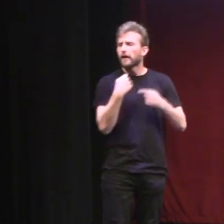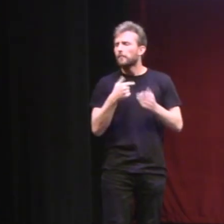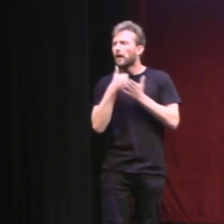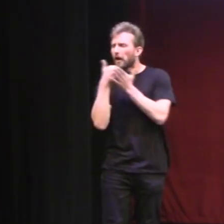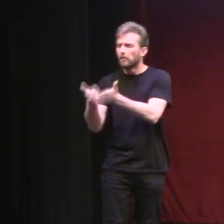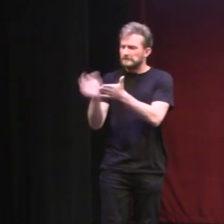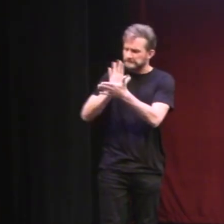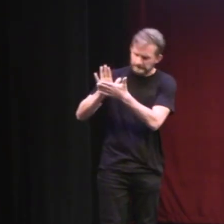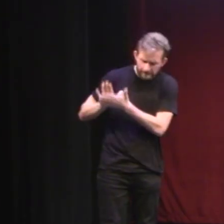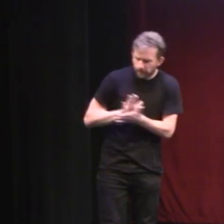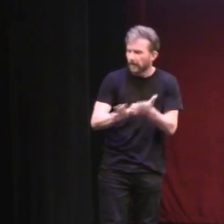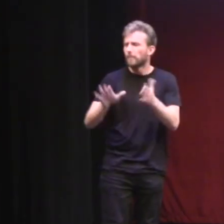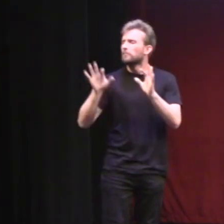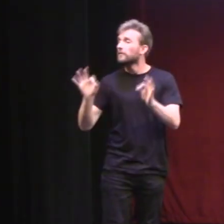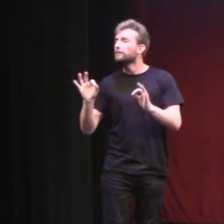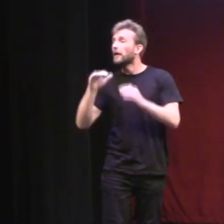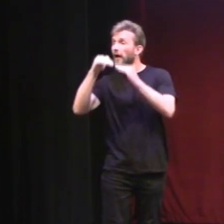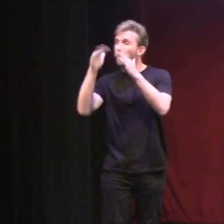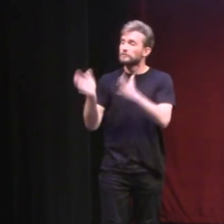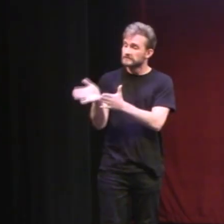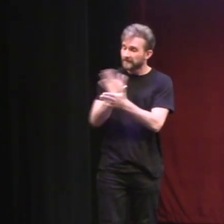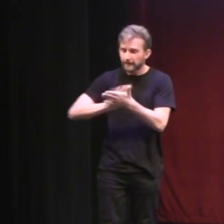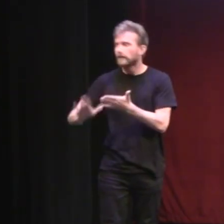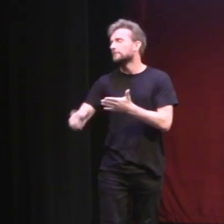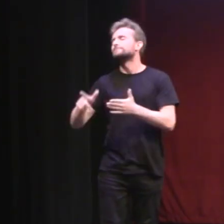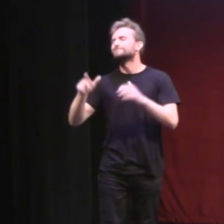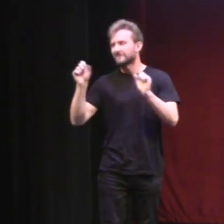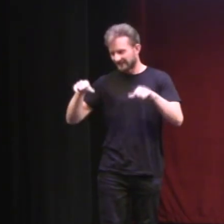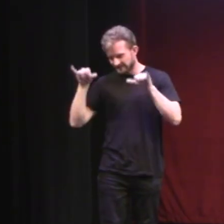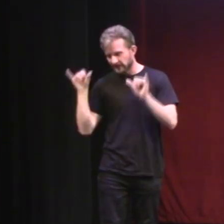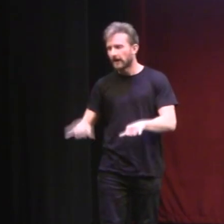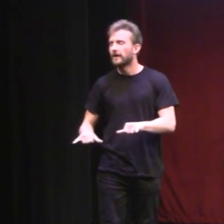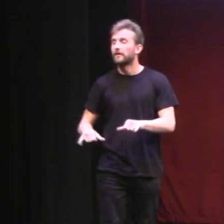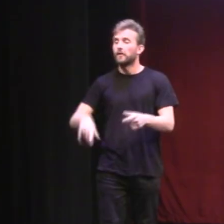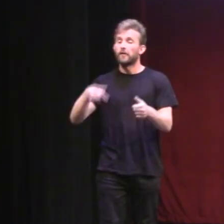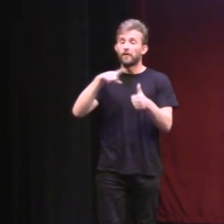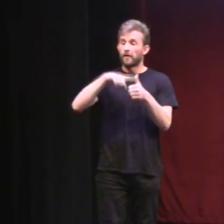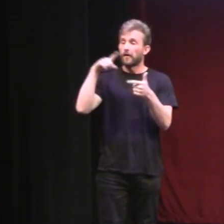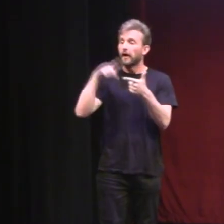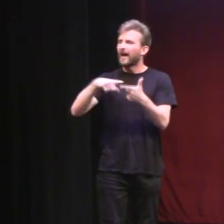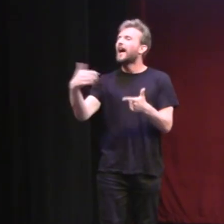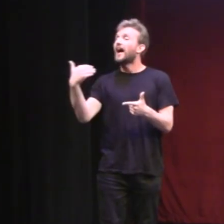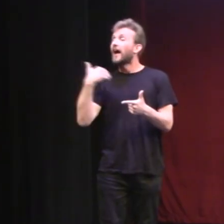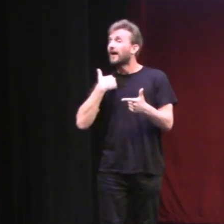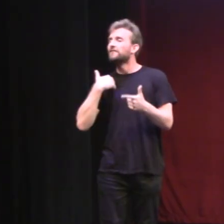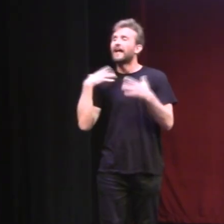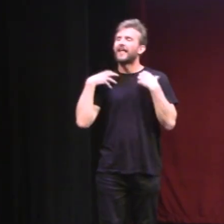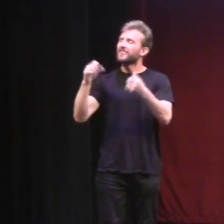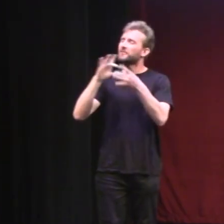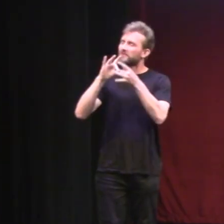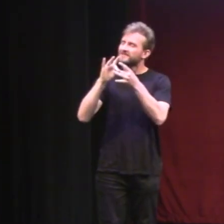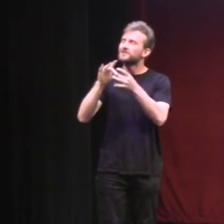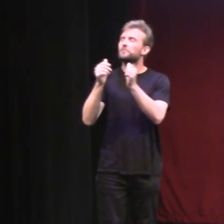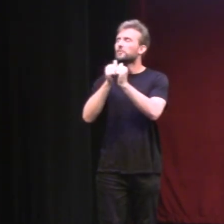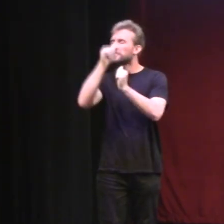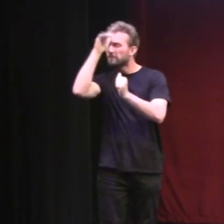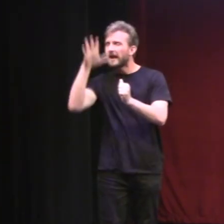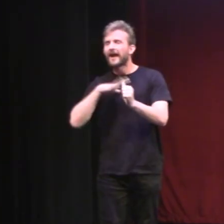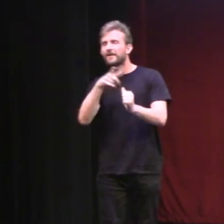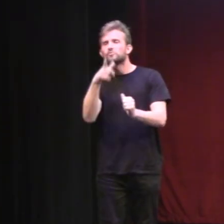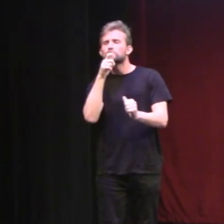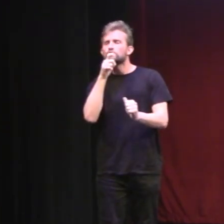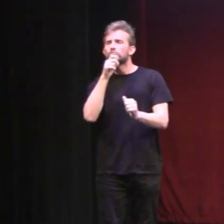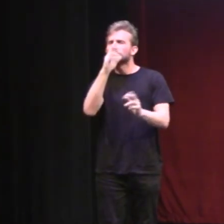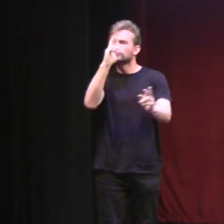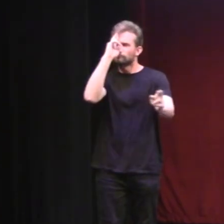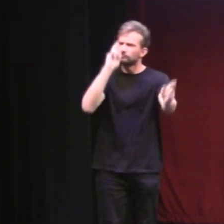She is now in a healthy relationship with a man who respects her boundaries and loves her cats. She's able to